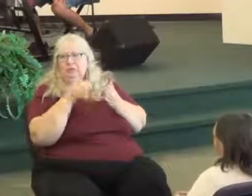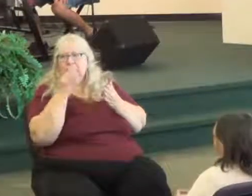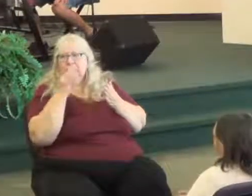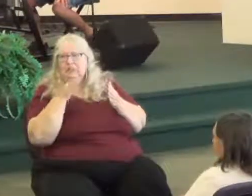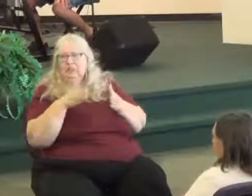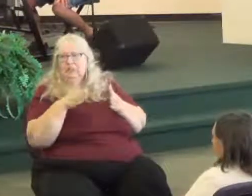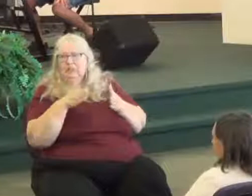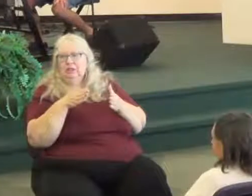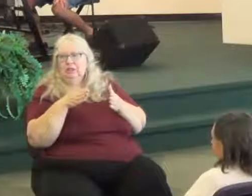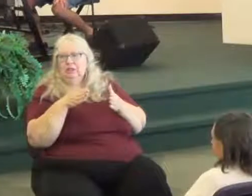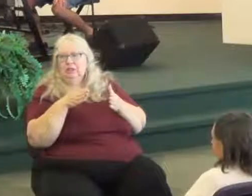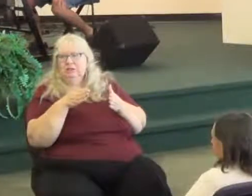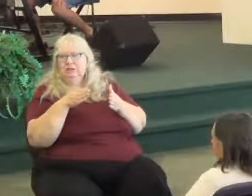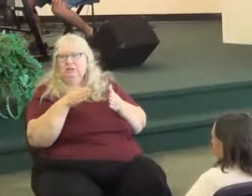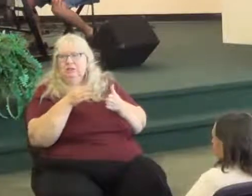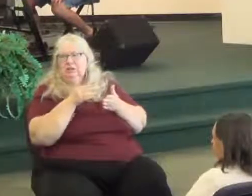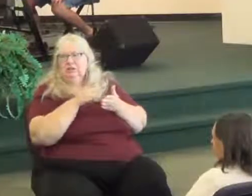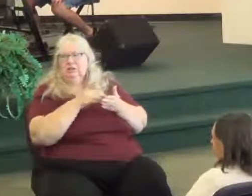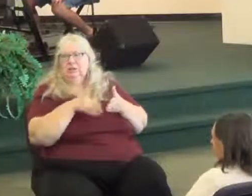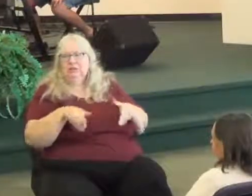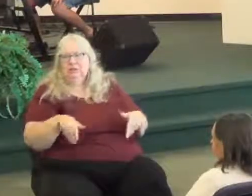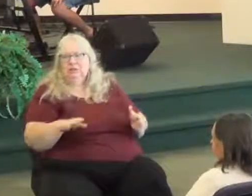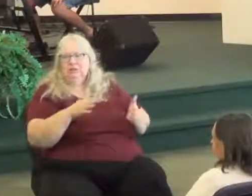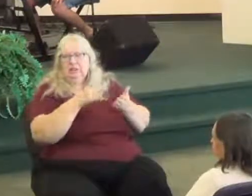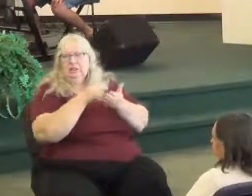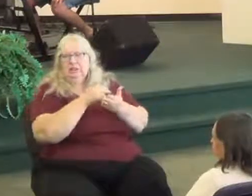what to preach. I said, your spirit needs to lead you.